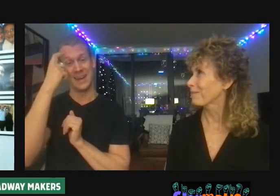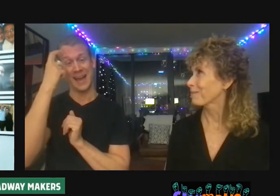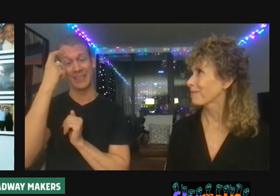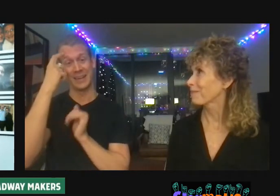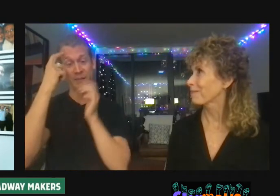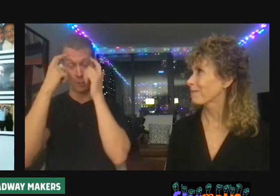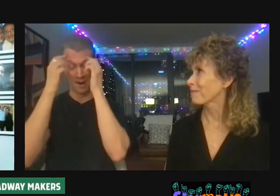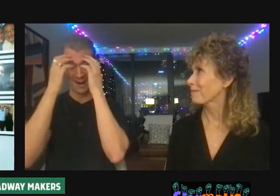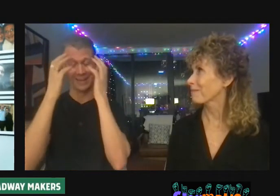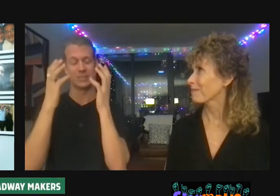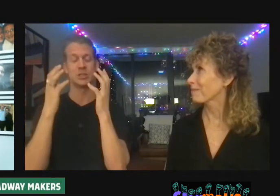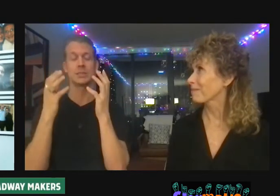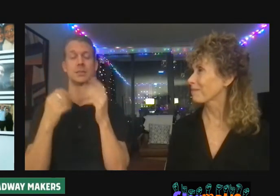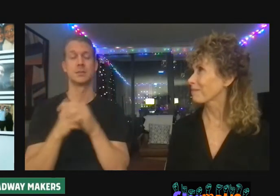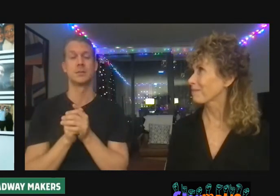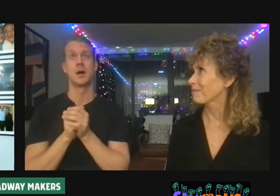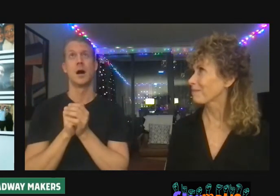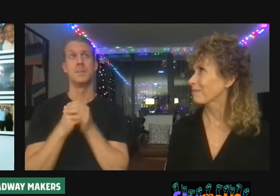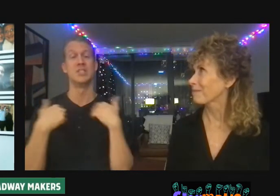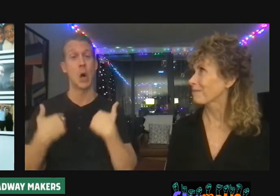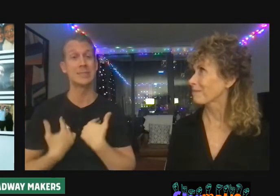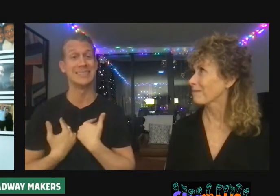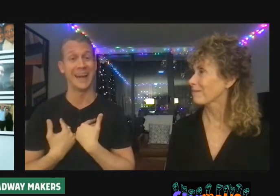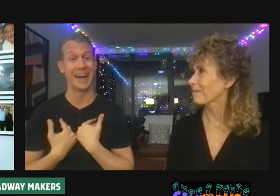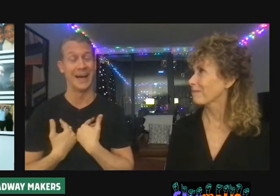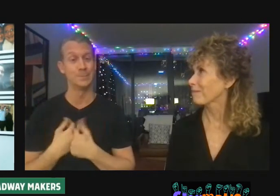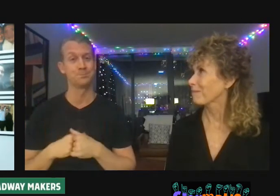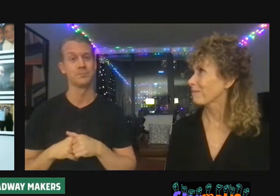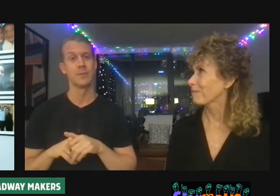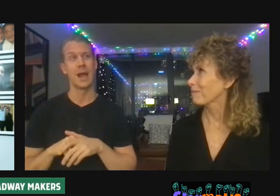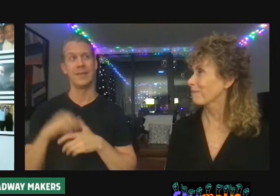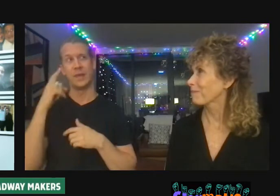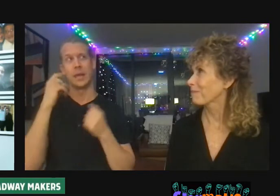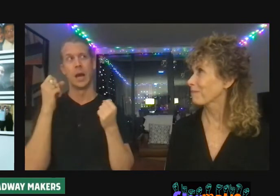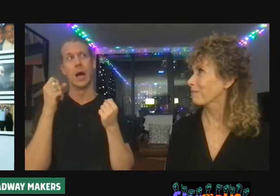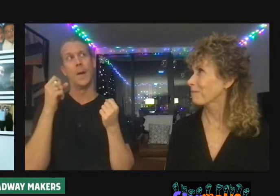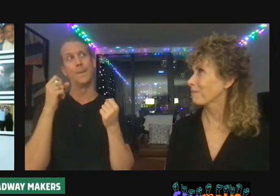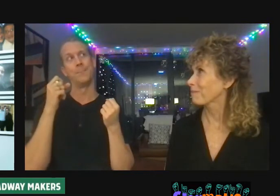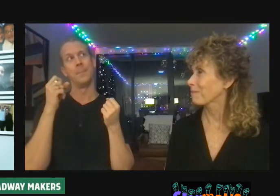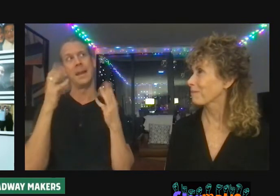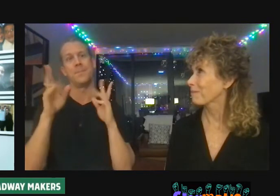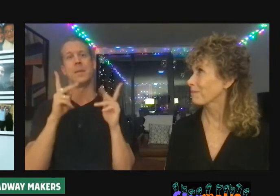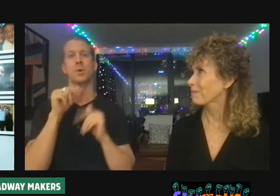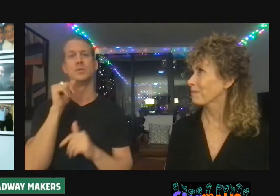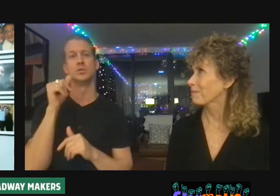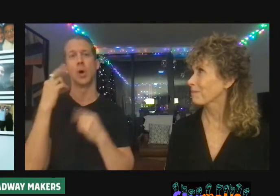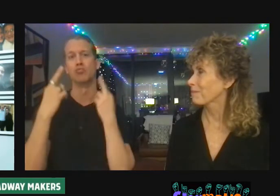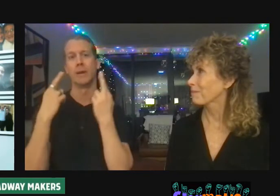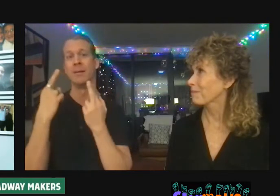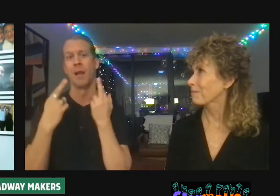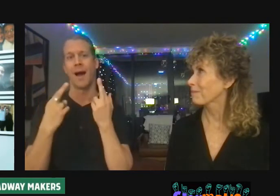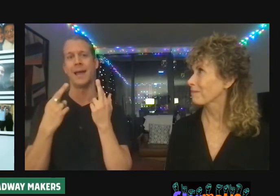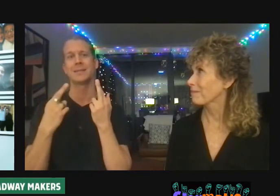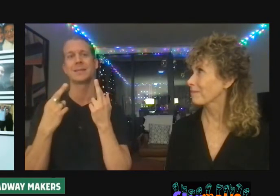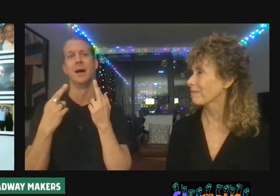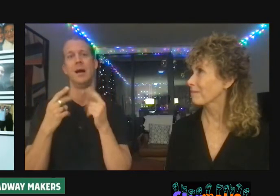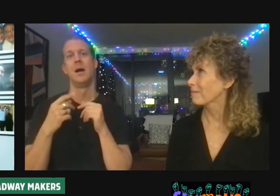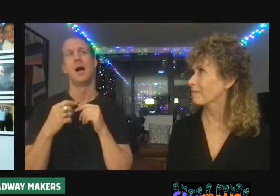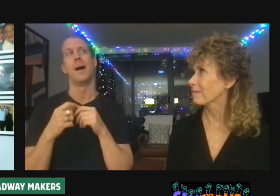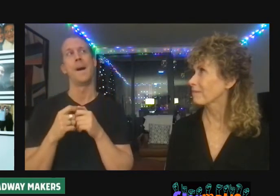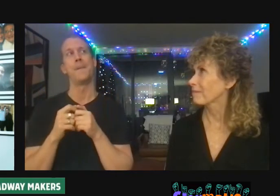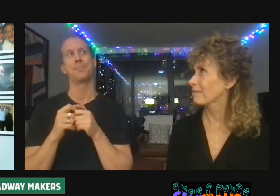The mentality of your mind is just exhausting. I think many people don't